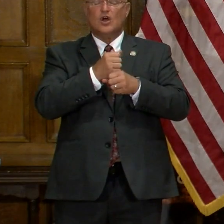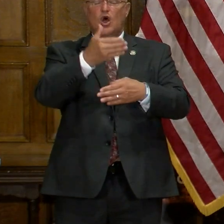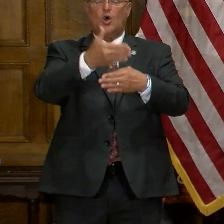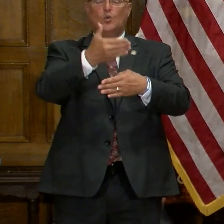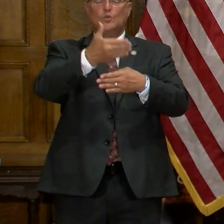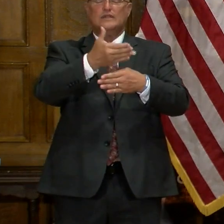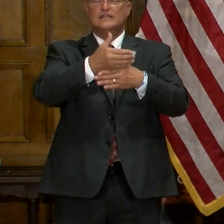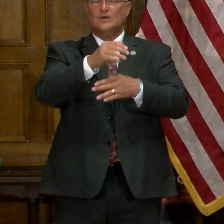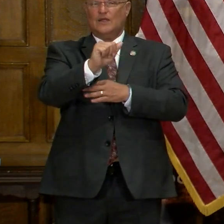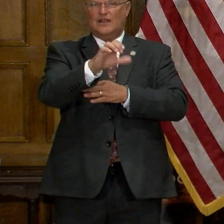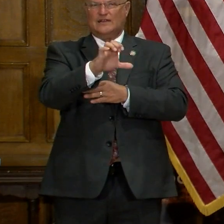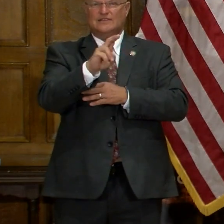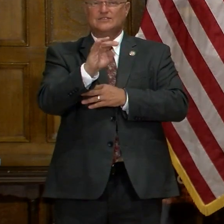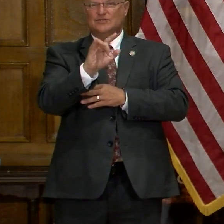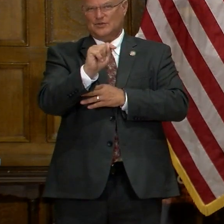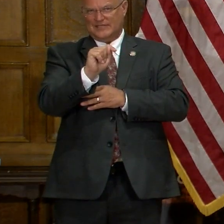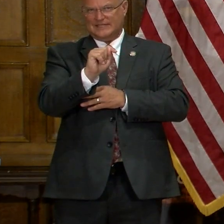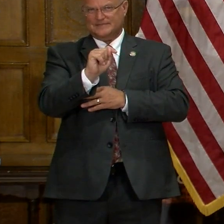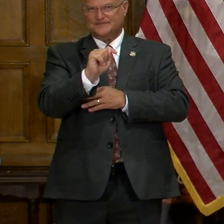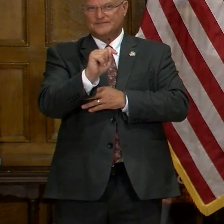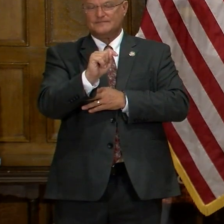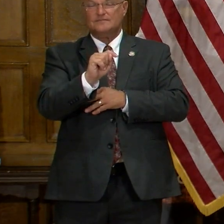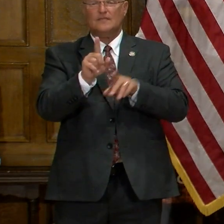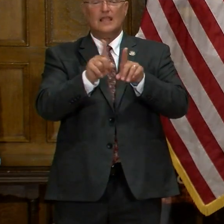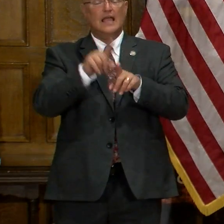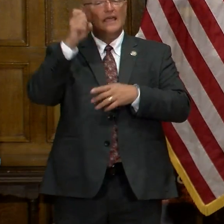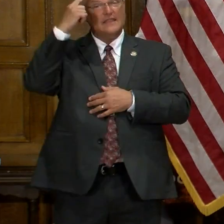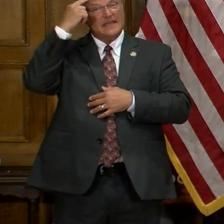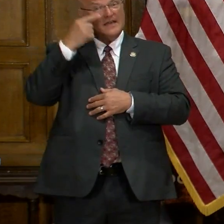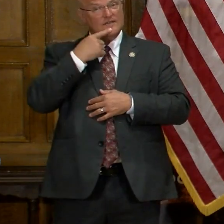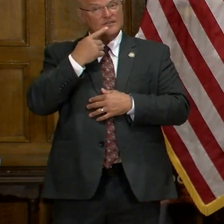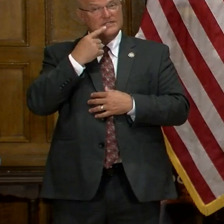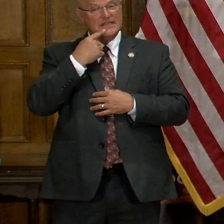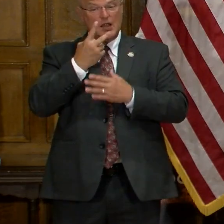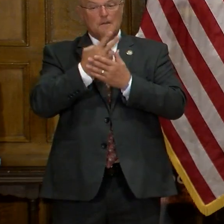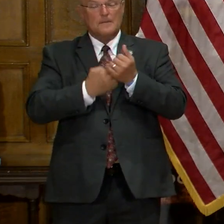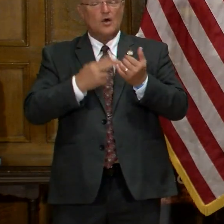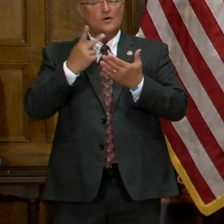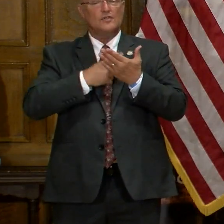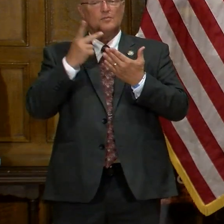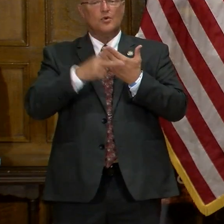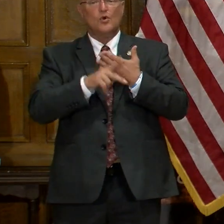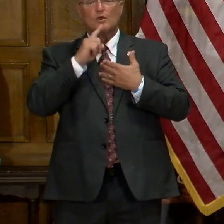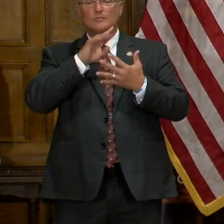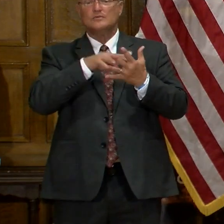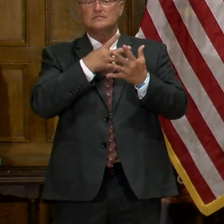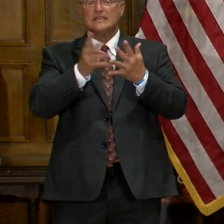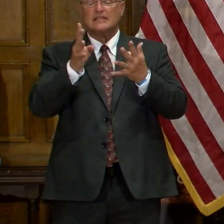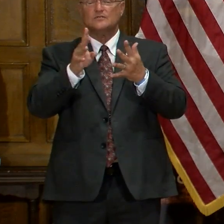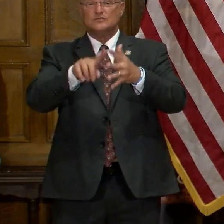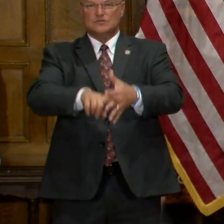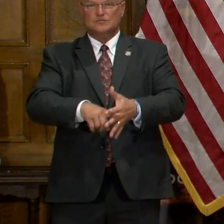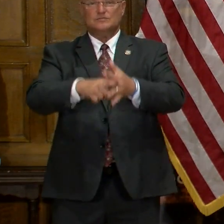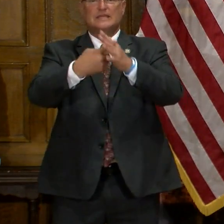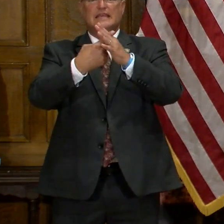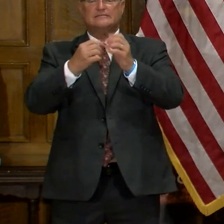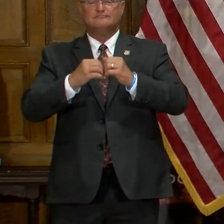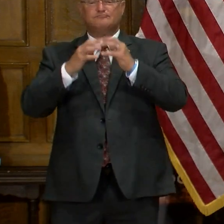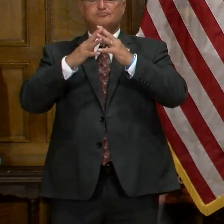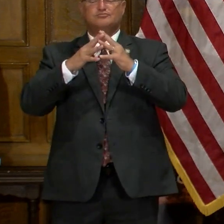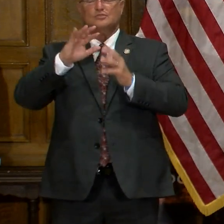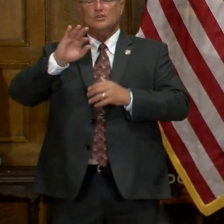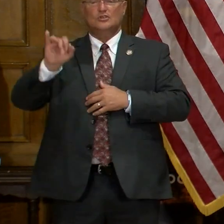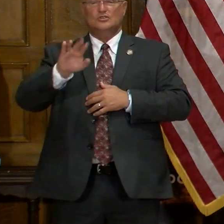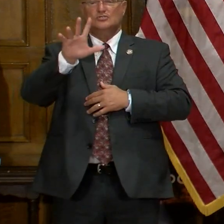air conditioning unit. As Governor Hutchinson mentioned, both of these programs are scheduled to launch